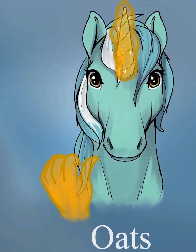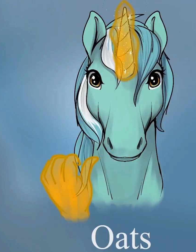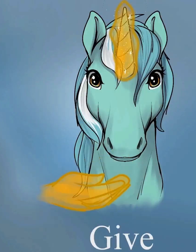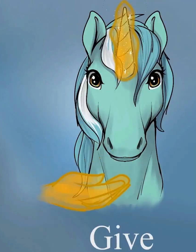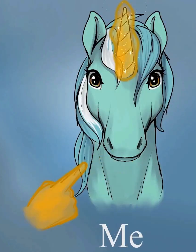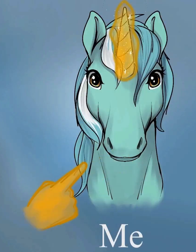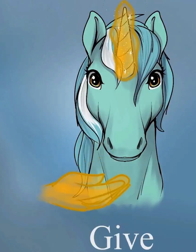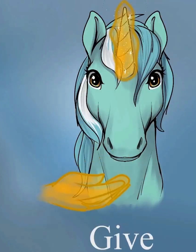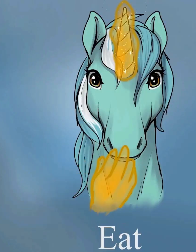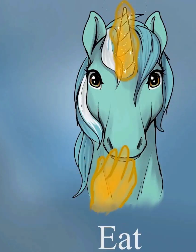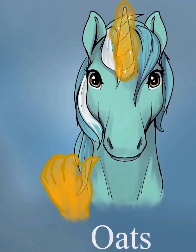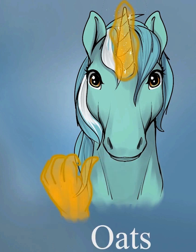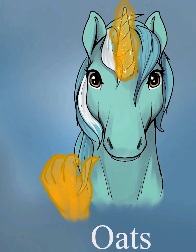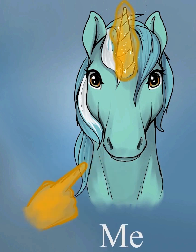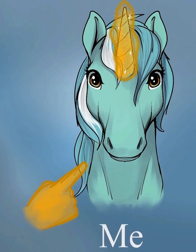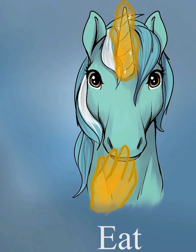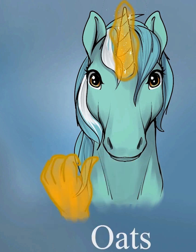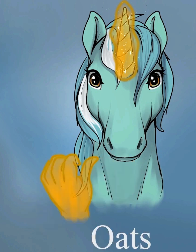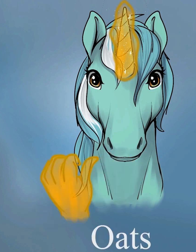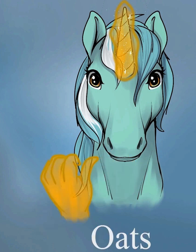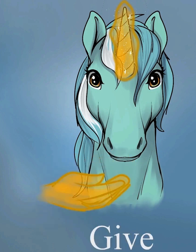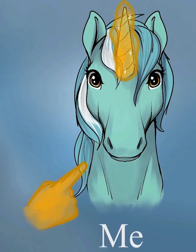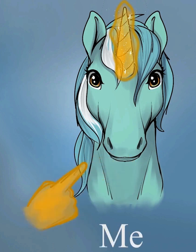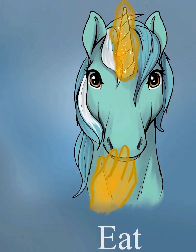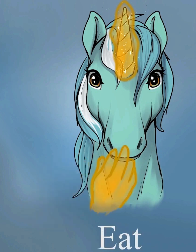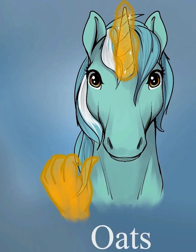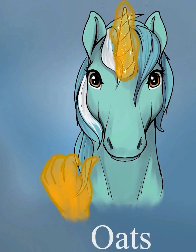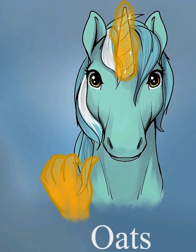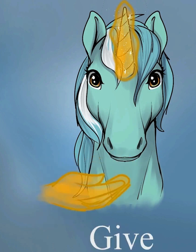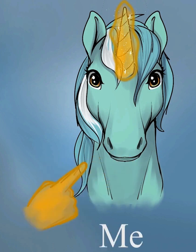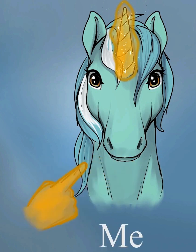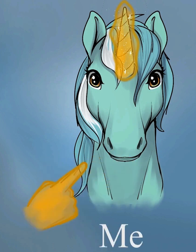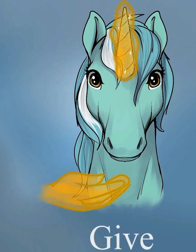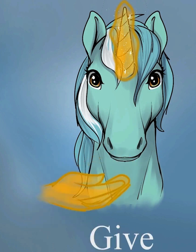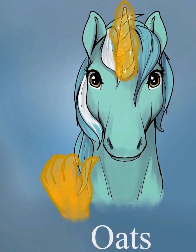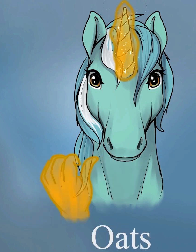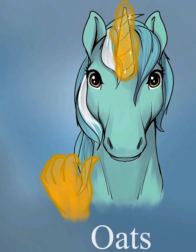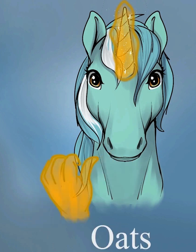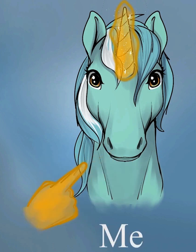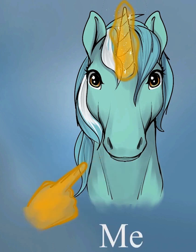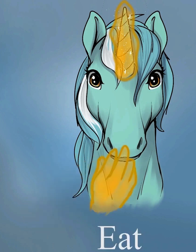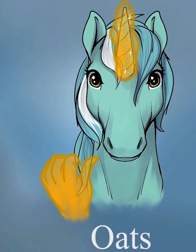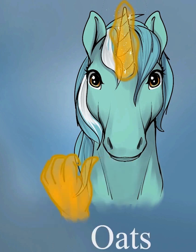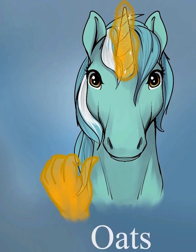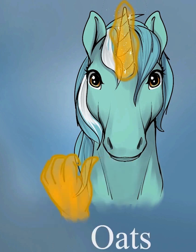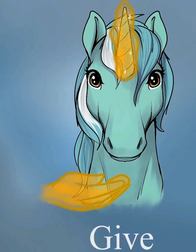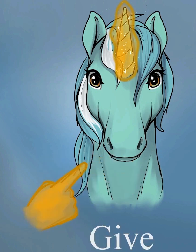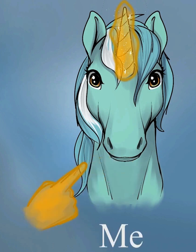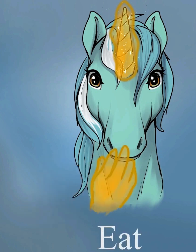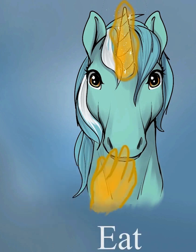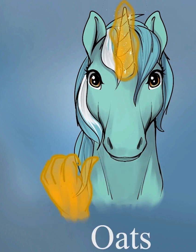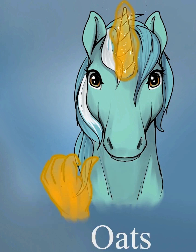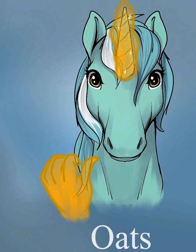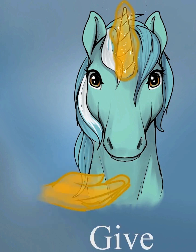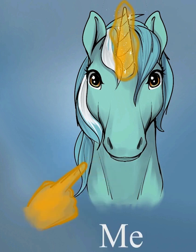oats, give me, give me oats, me oats, give me oats, give me, give me oats, me oats, give me oats, give